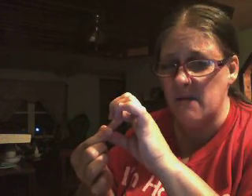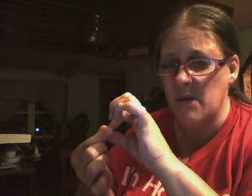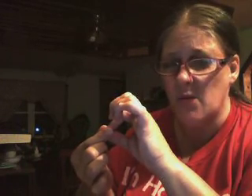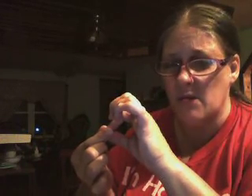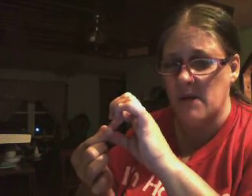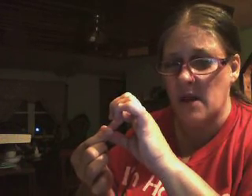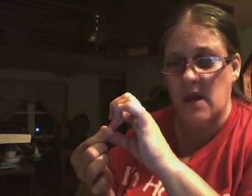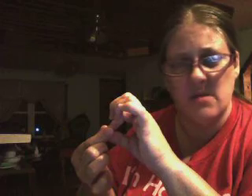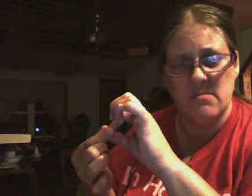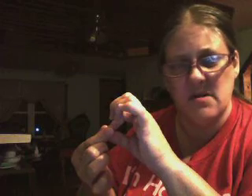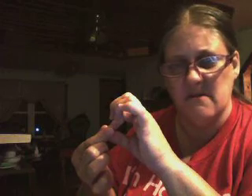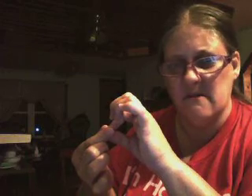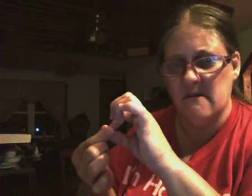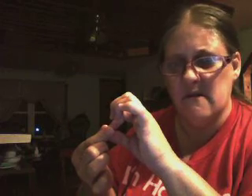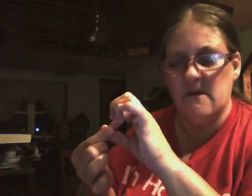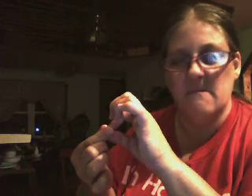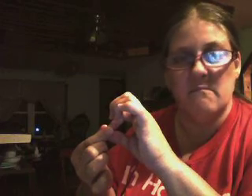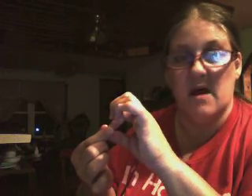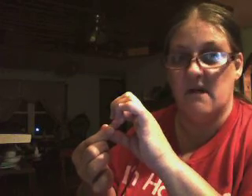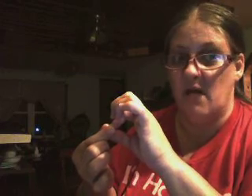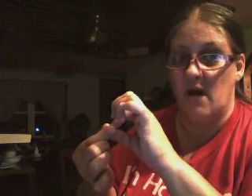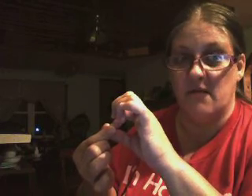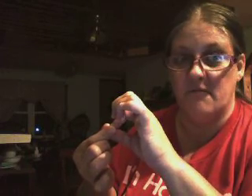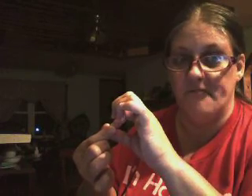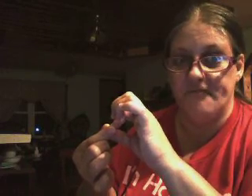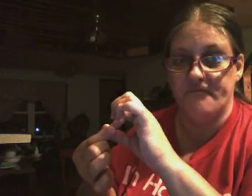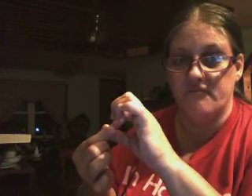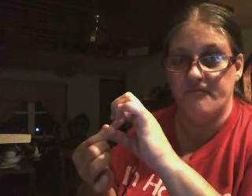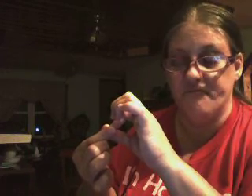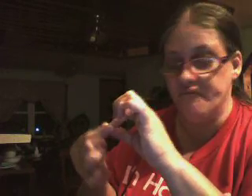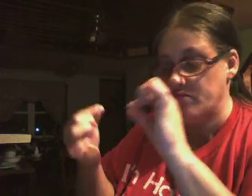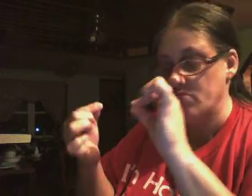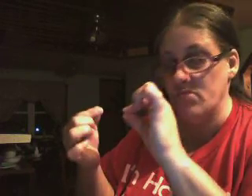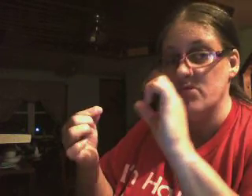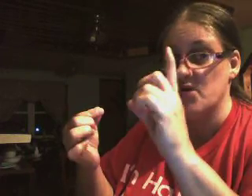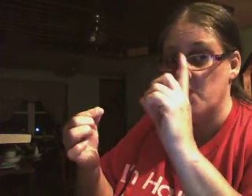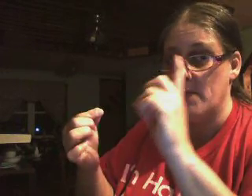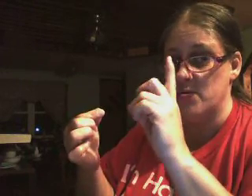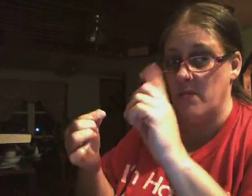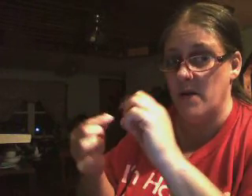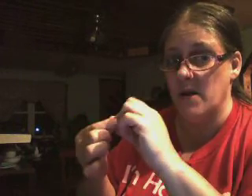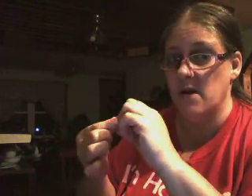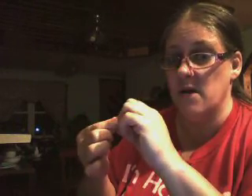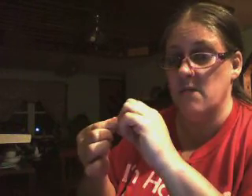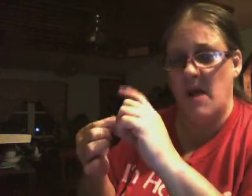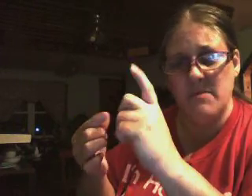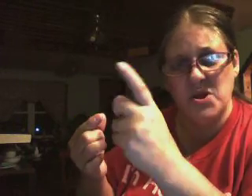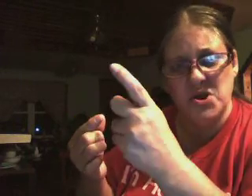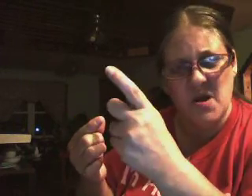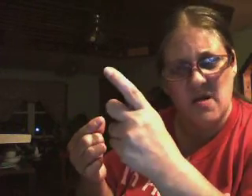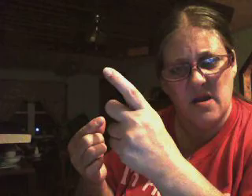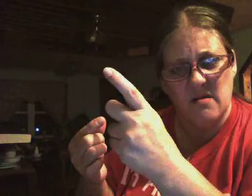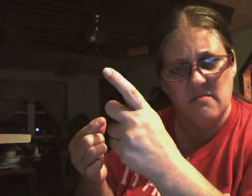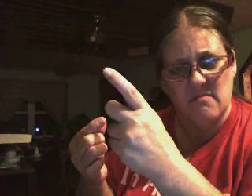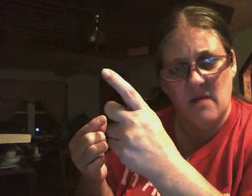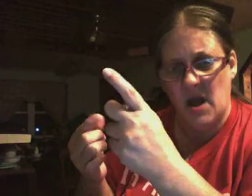Might be watermelon. I don't know. But I don't like them. So it's probably strawberry. Might be cherry.